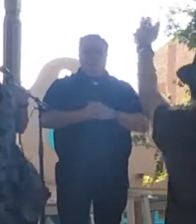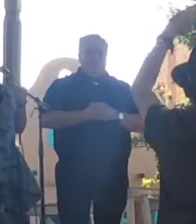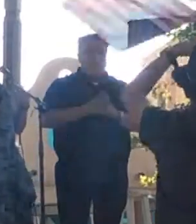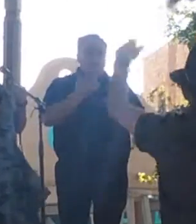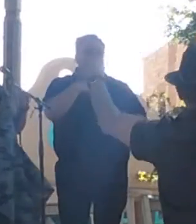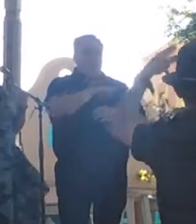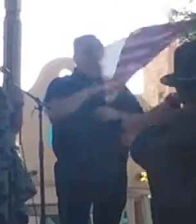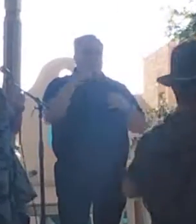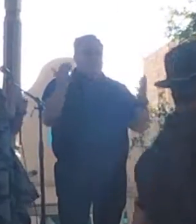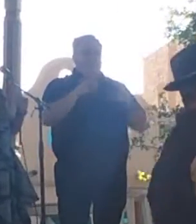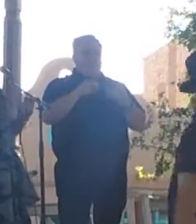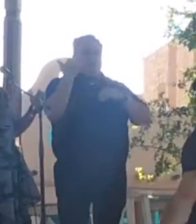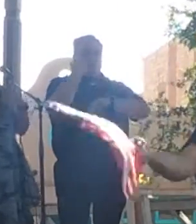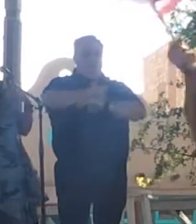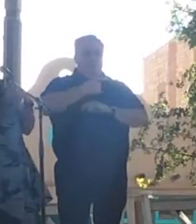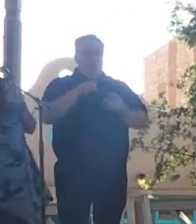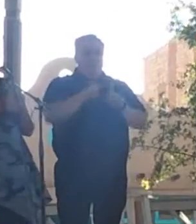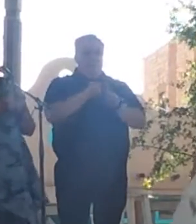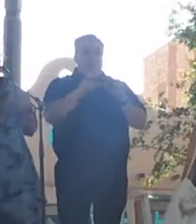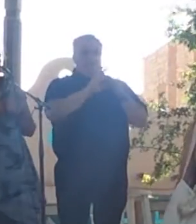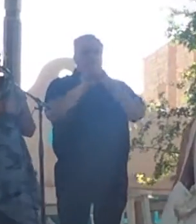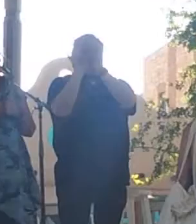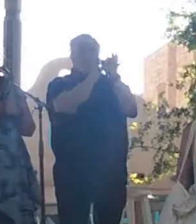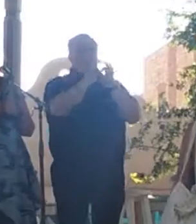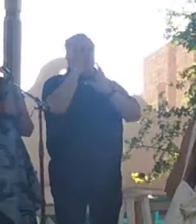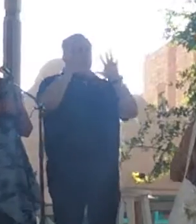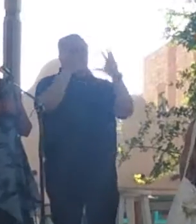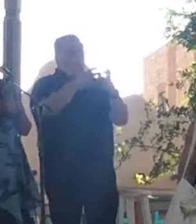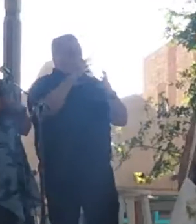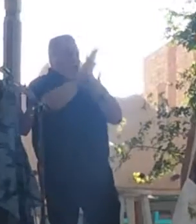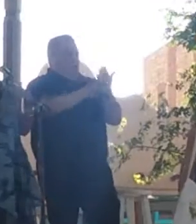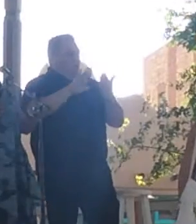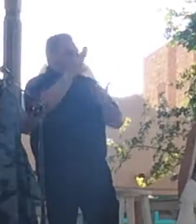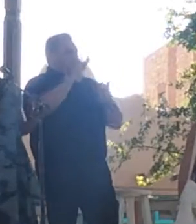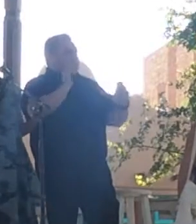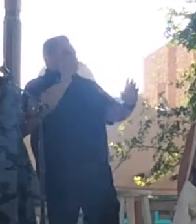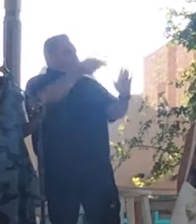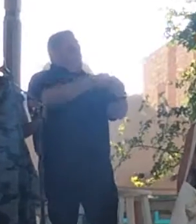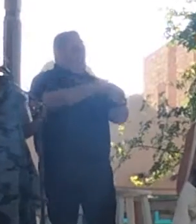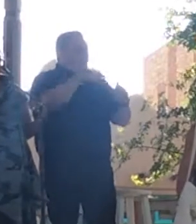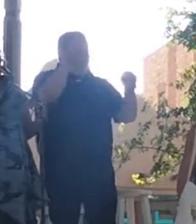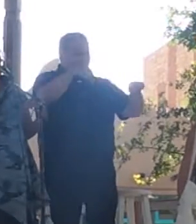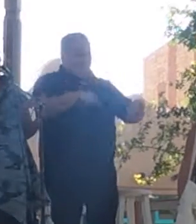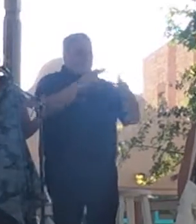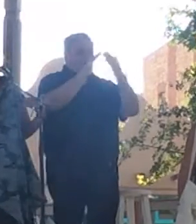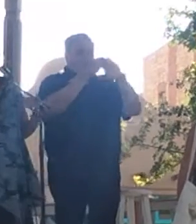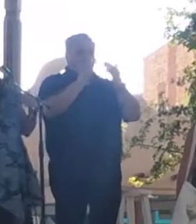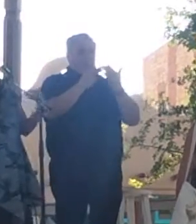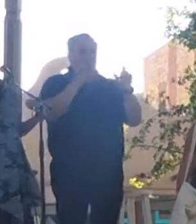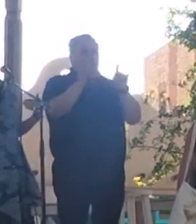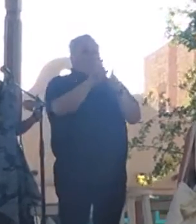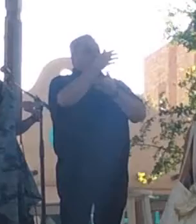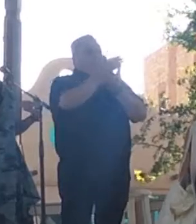So we are here today as United World College to join this community